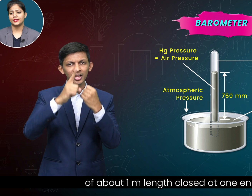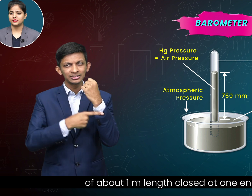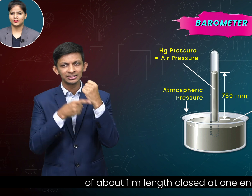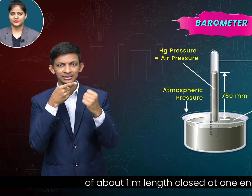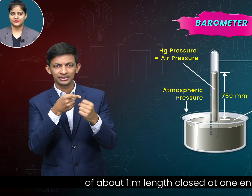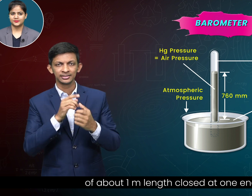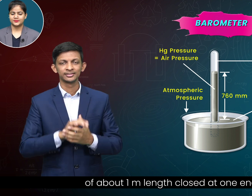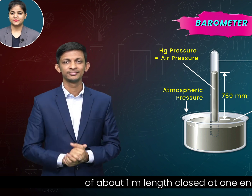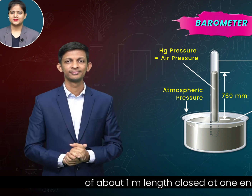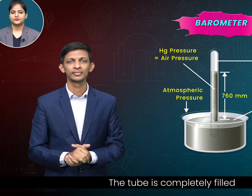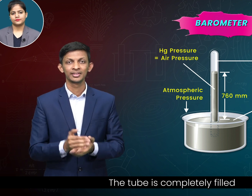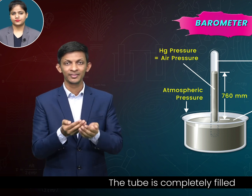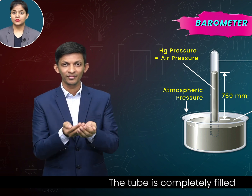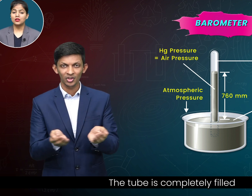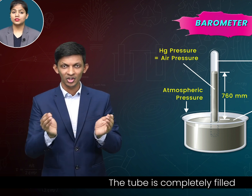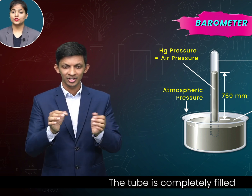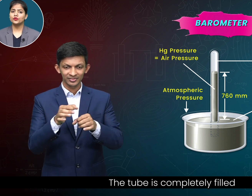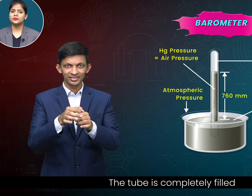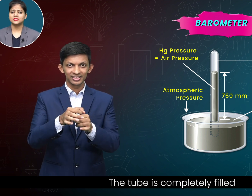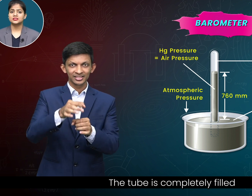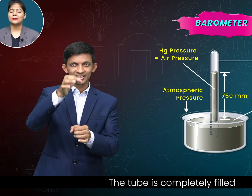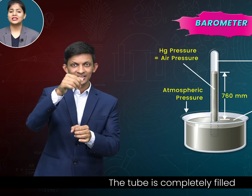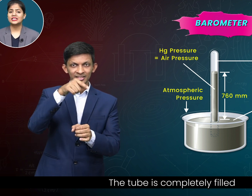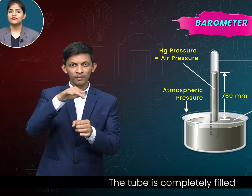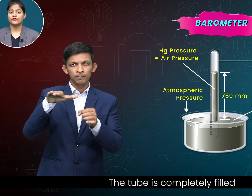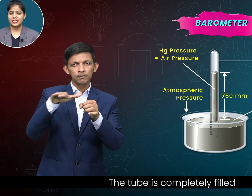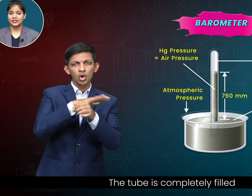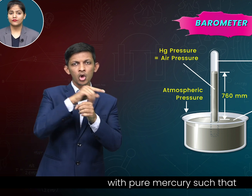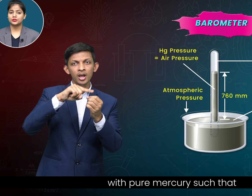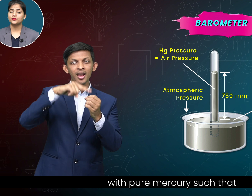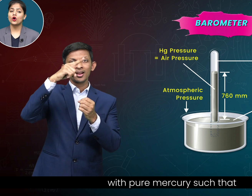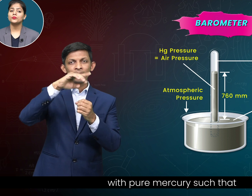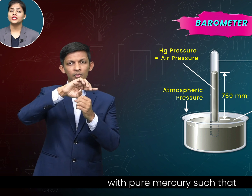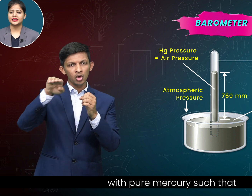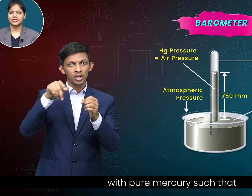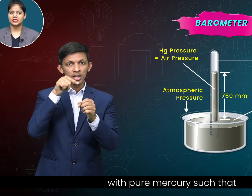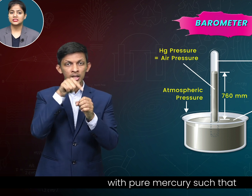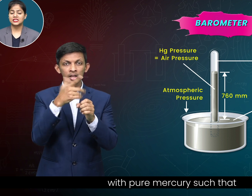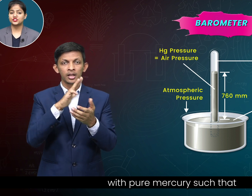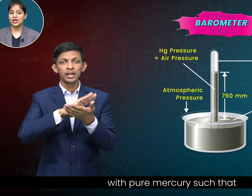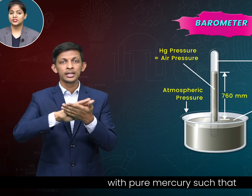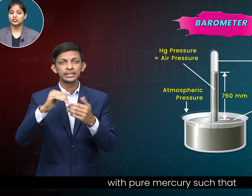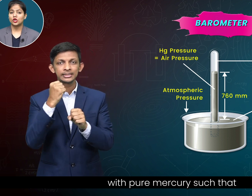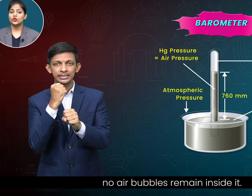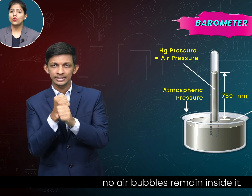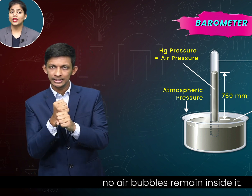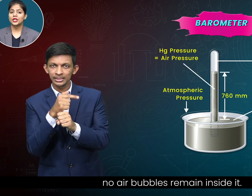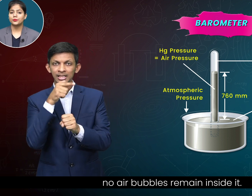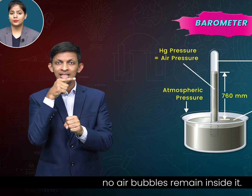end. The tube is completely filled with pure mercury such that no air